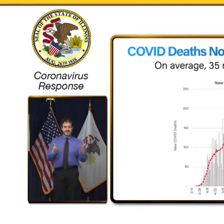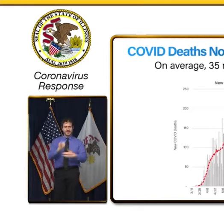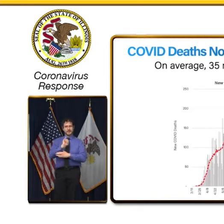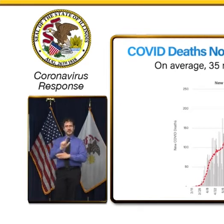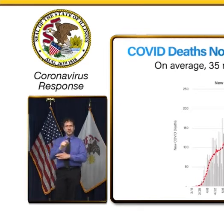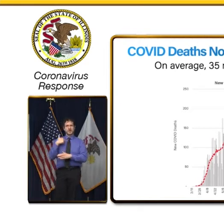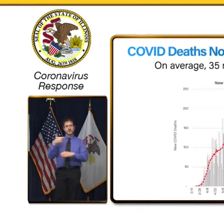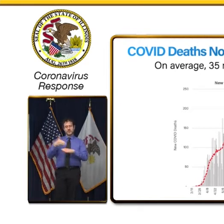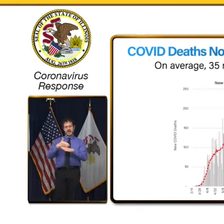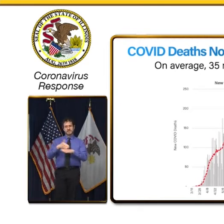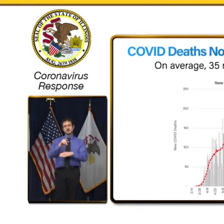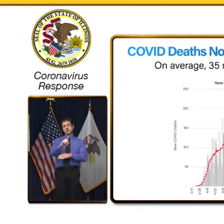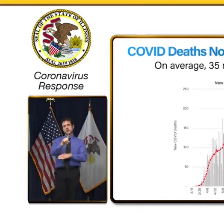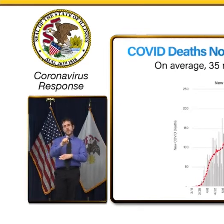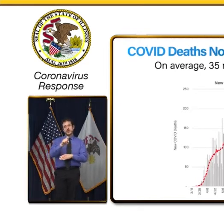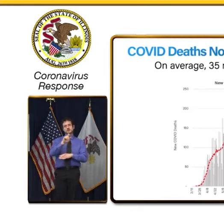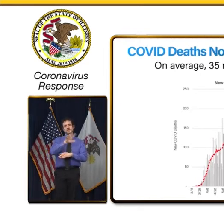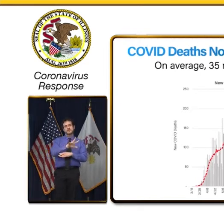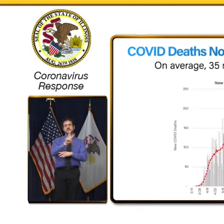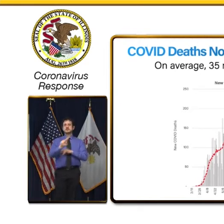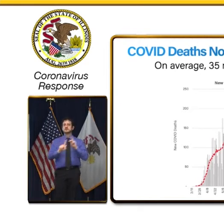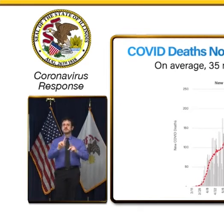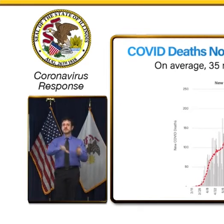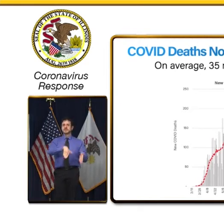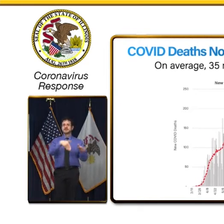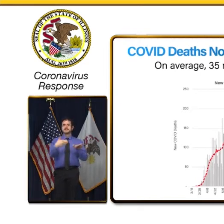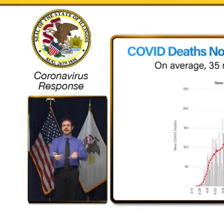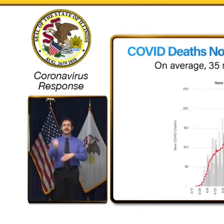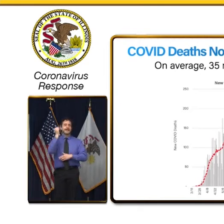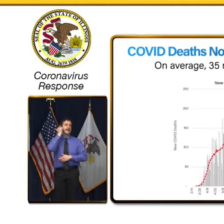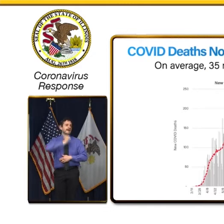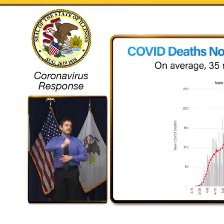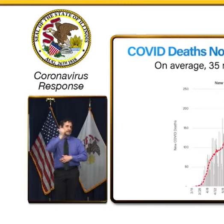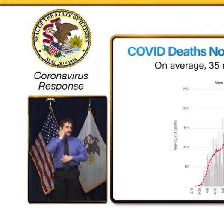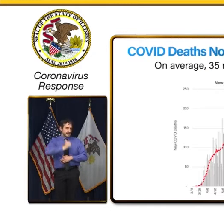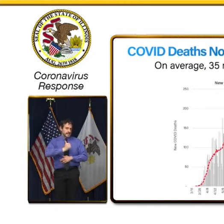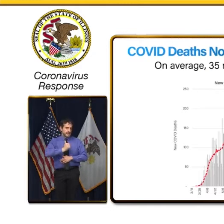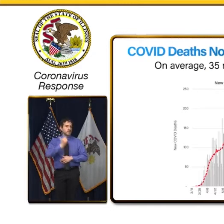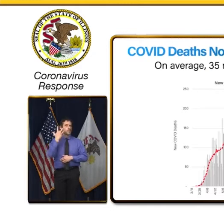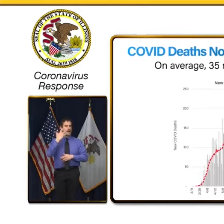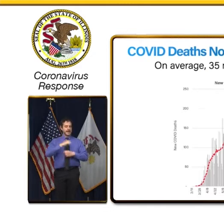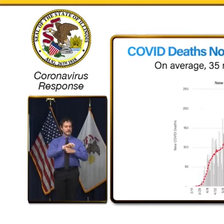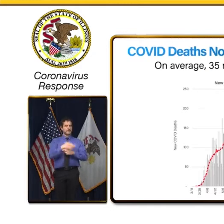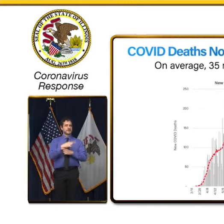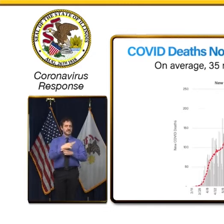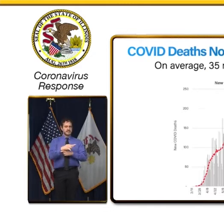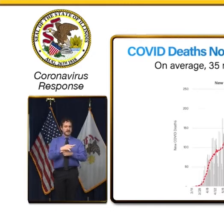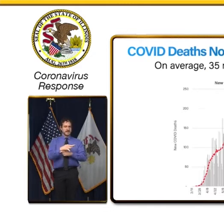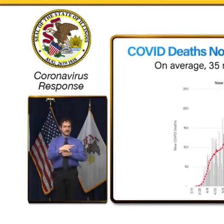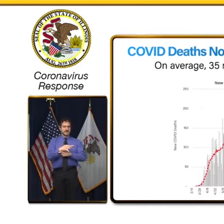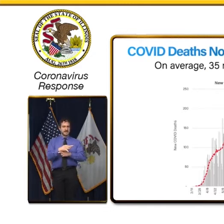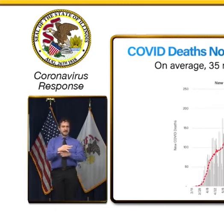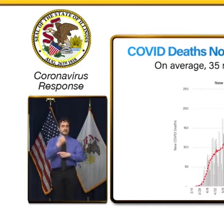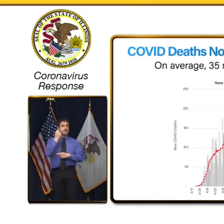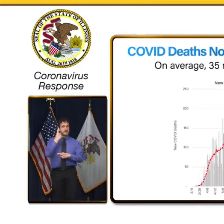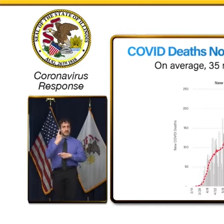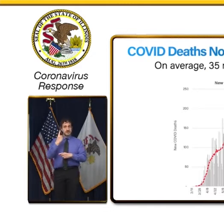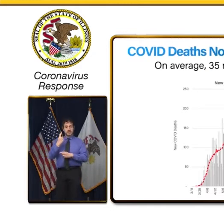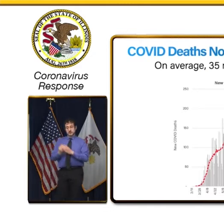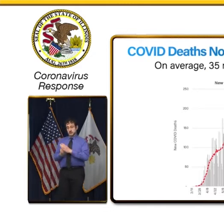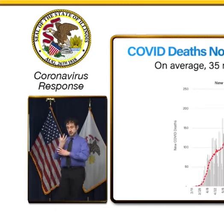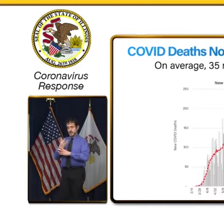averaging 152 deaths per day from COVID-19. That's an average 35